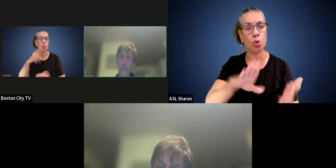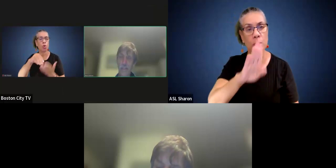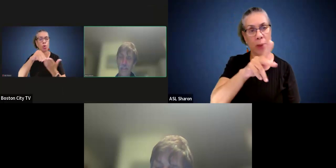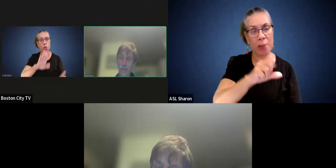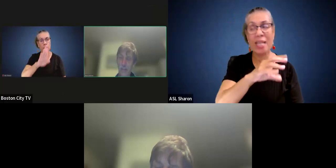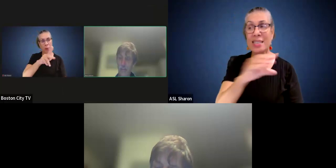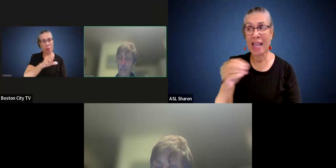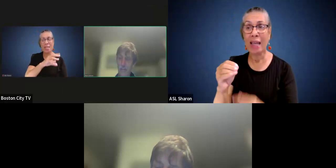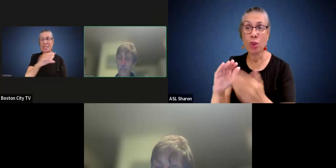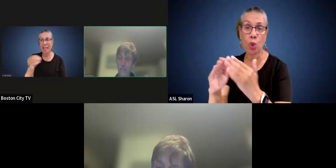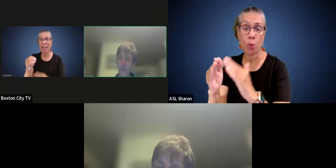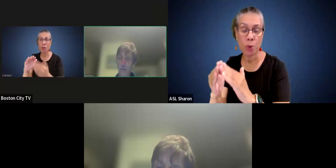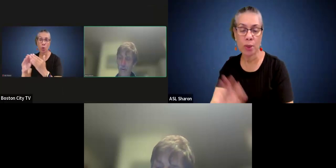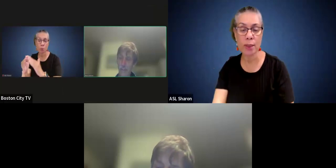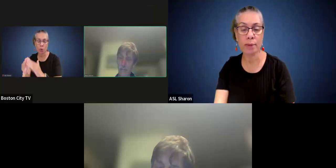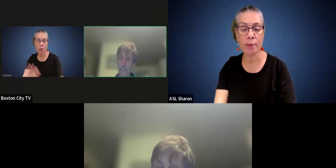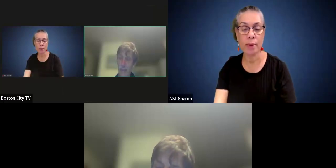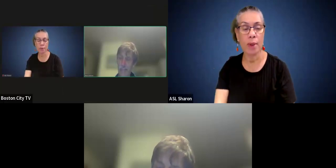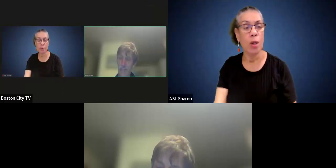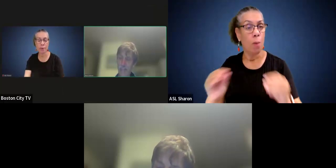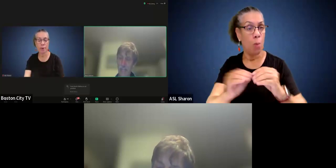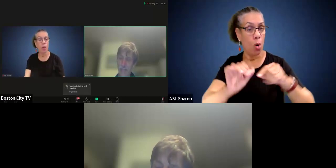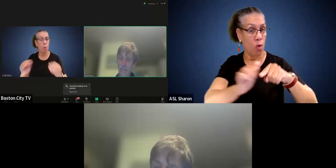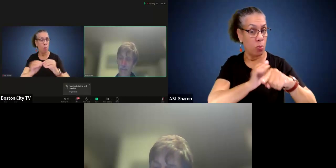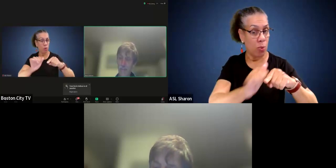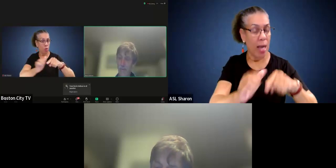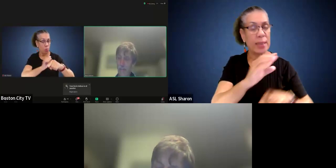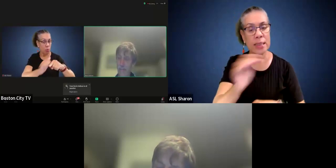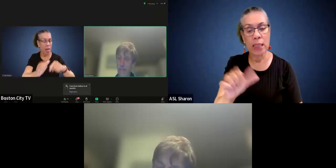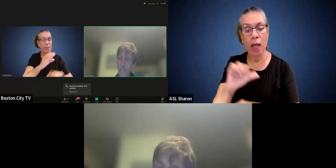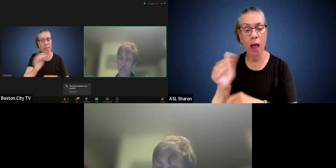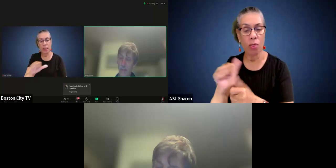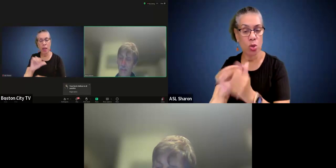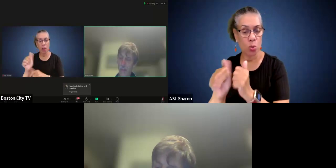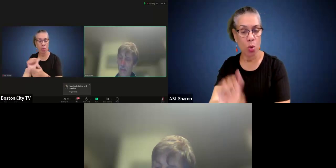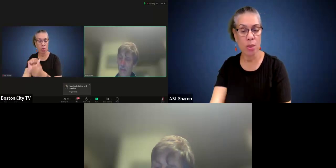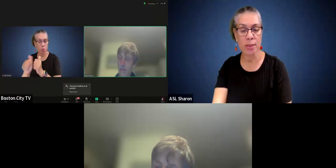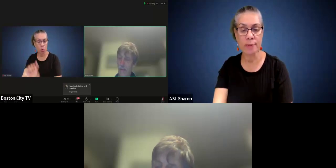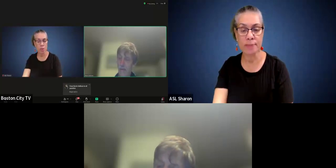in general for youth practice and for other sports.